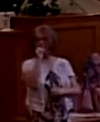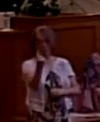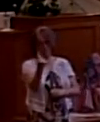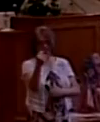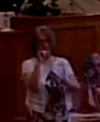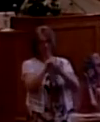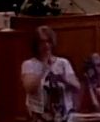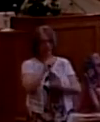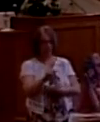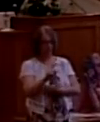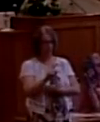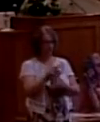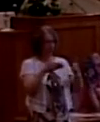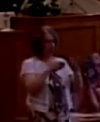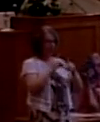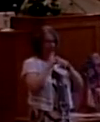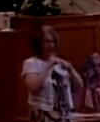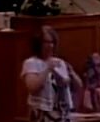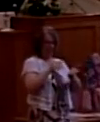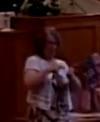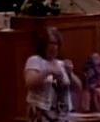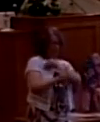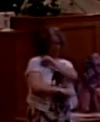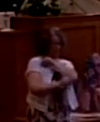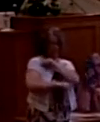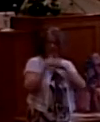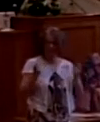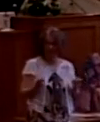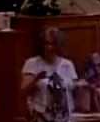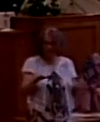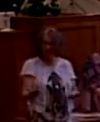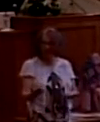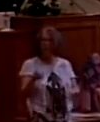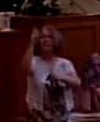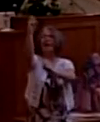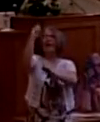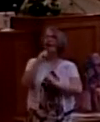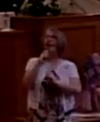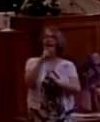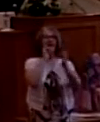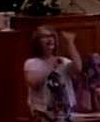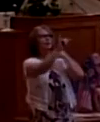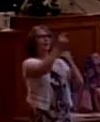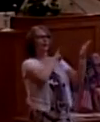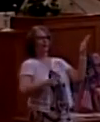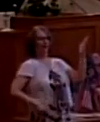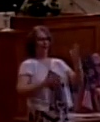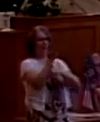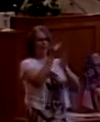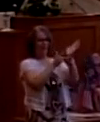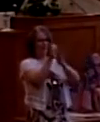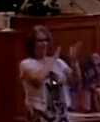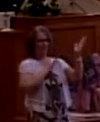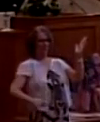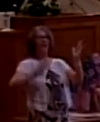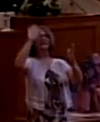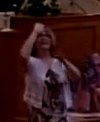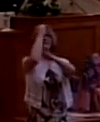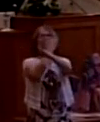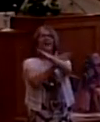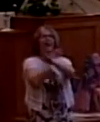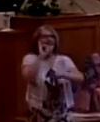truth. For the wages of sin is death, but the gift of God is eternal life through Jesus Christ, his Son. That's the truth.